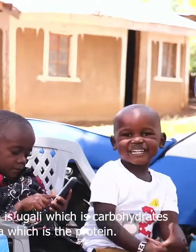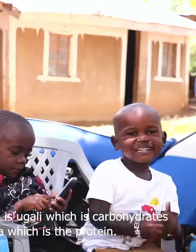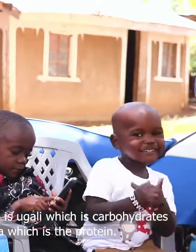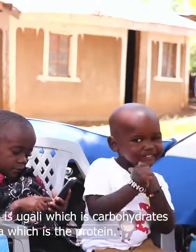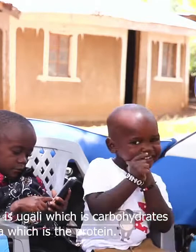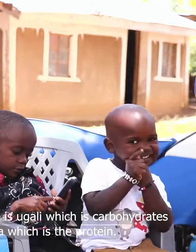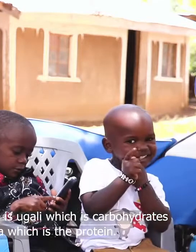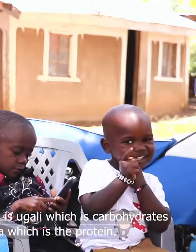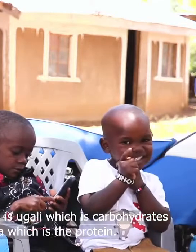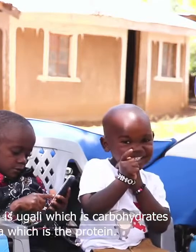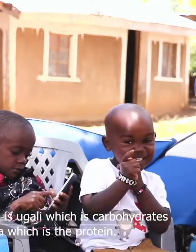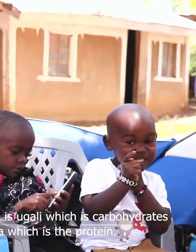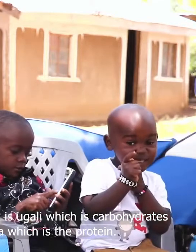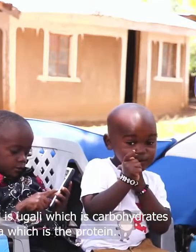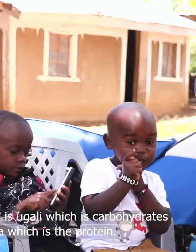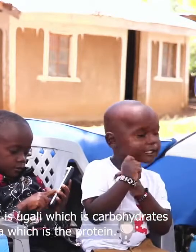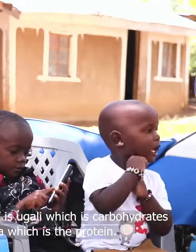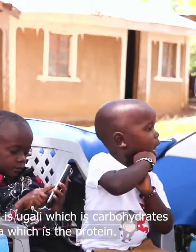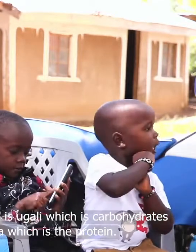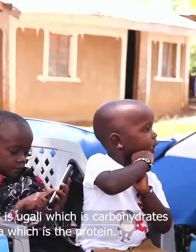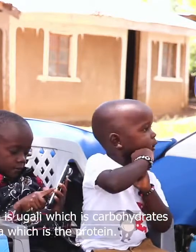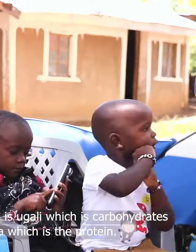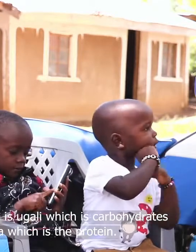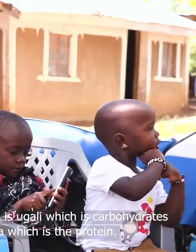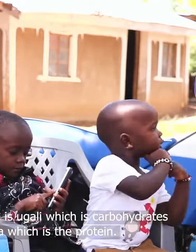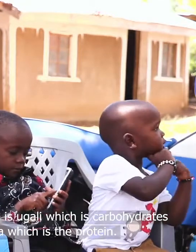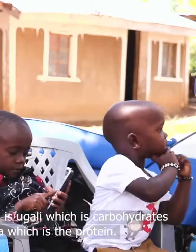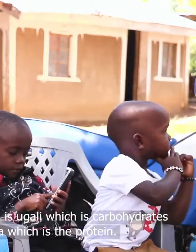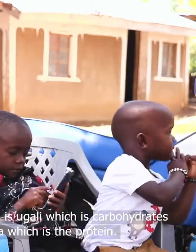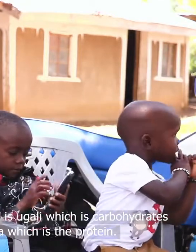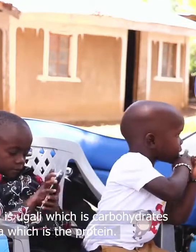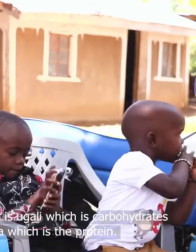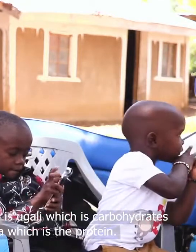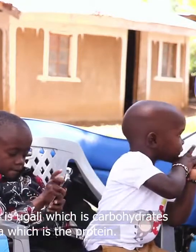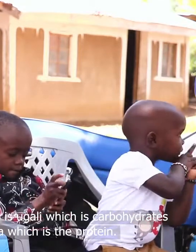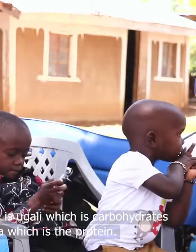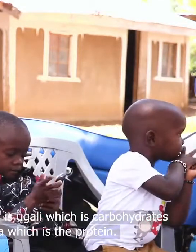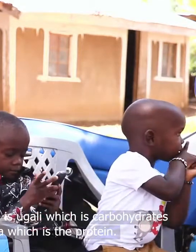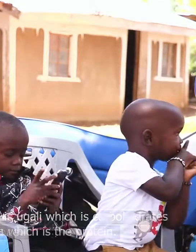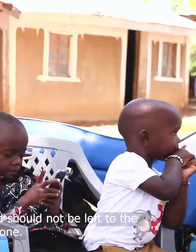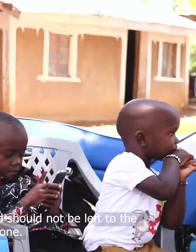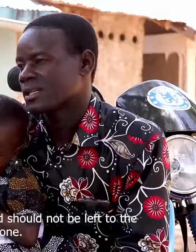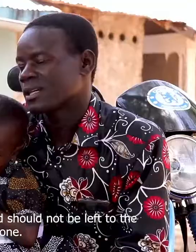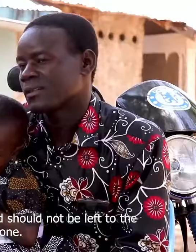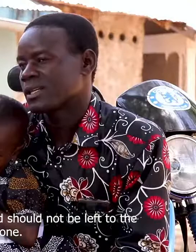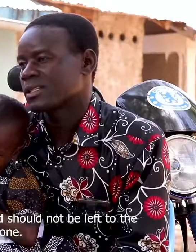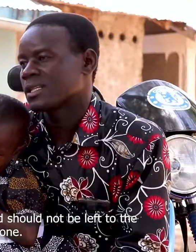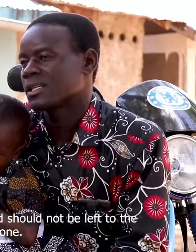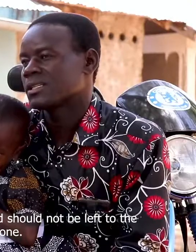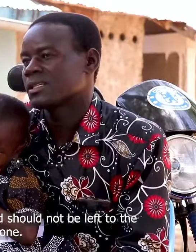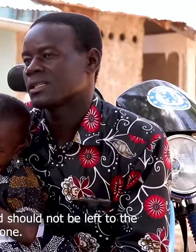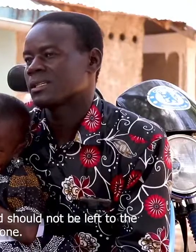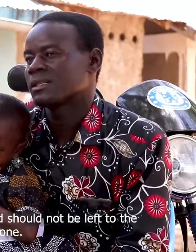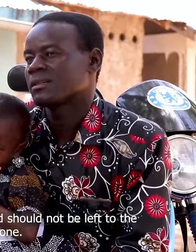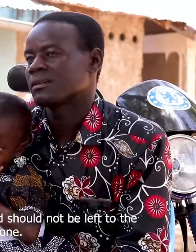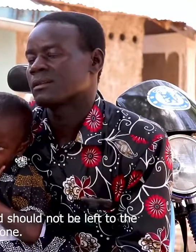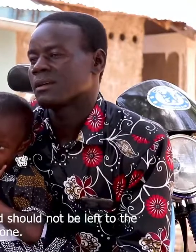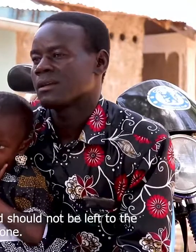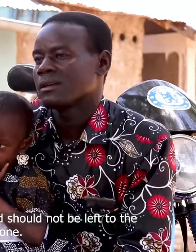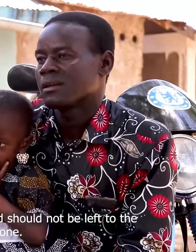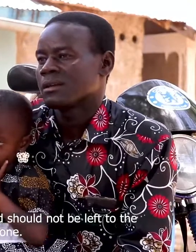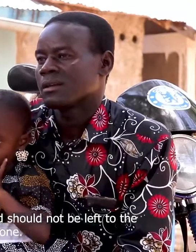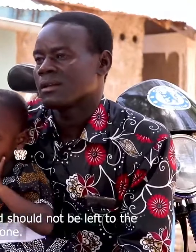carbohydrates. Kuna sukuma, which is the vitamins. Na kuna omena, which is the protein. I have learned that